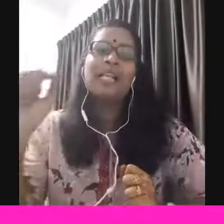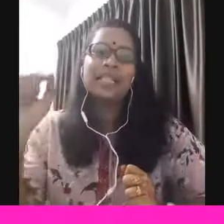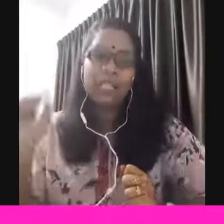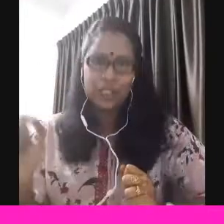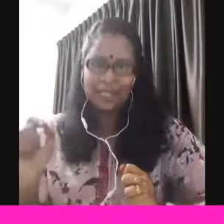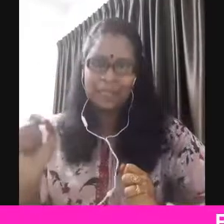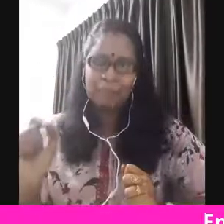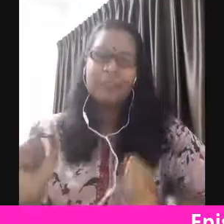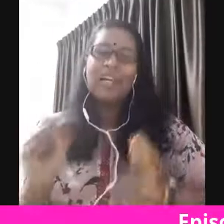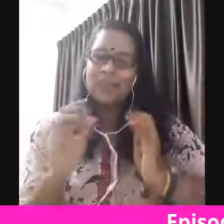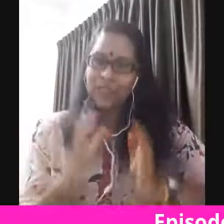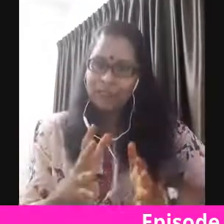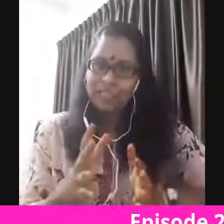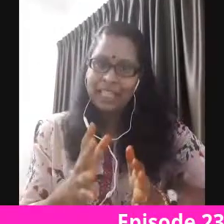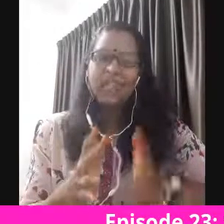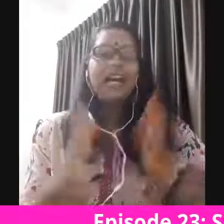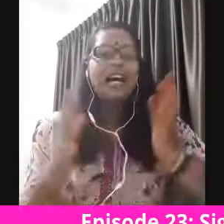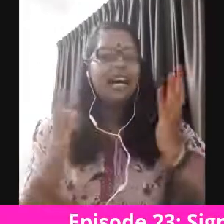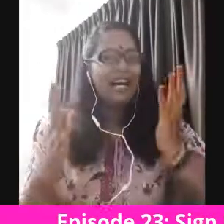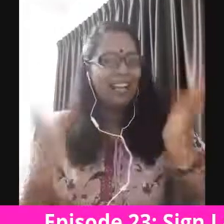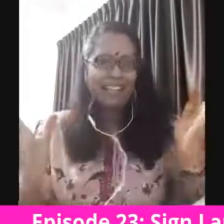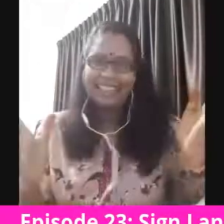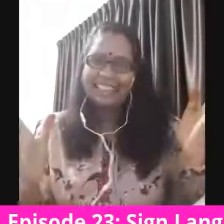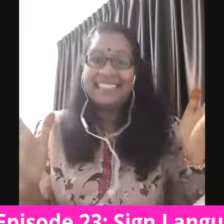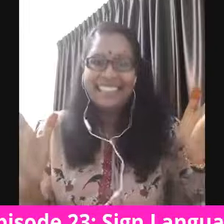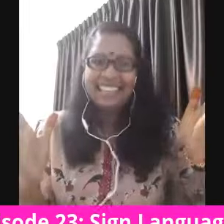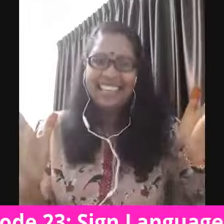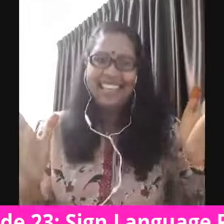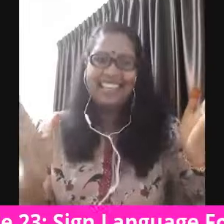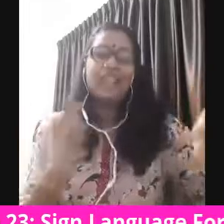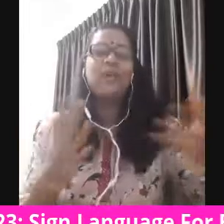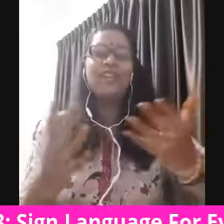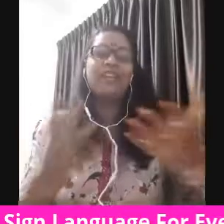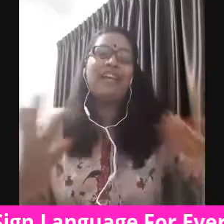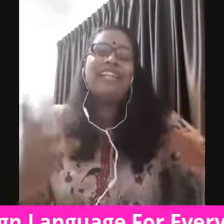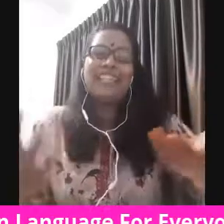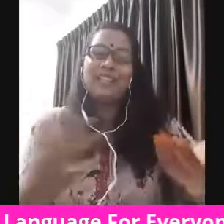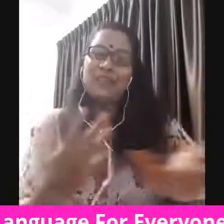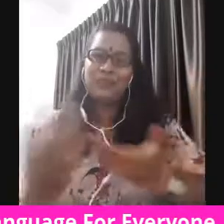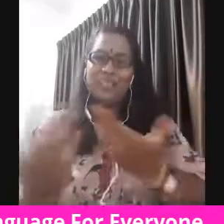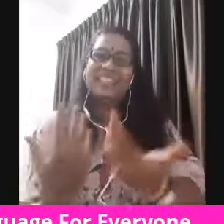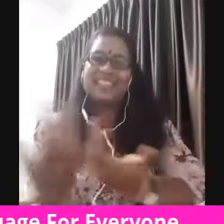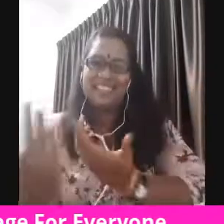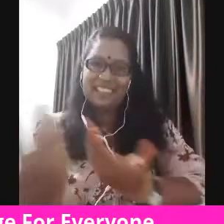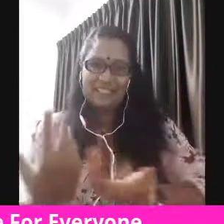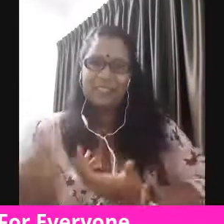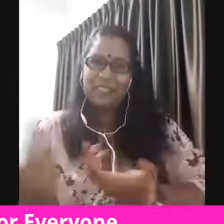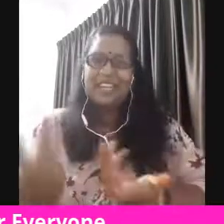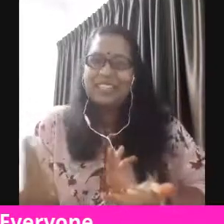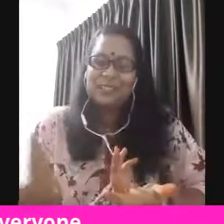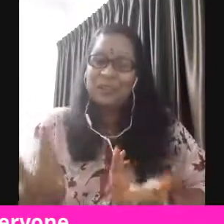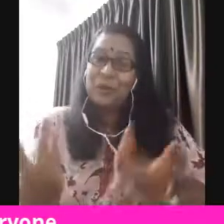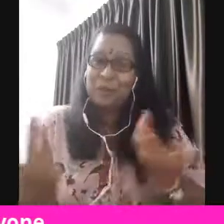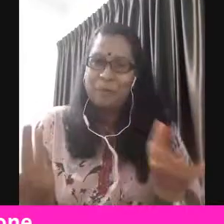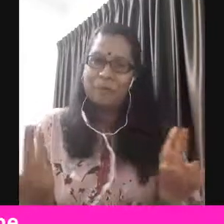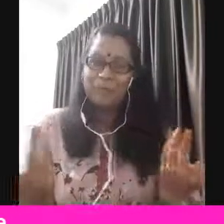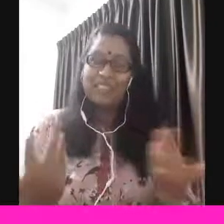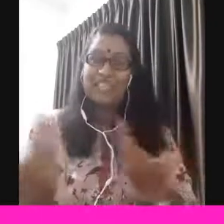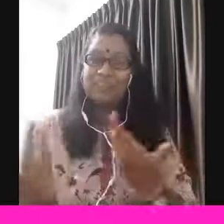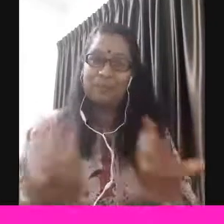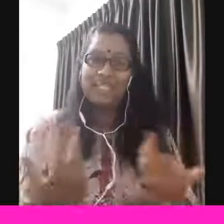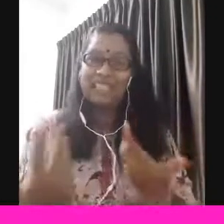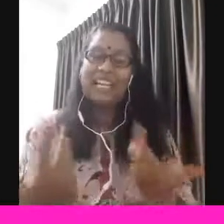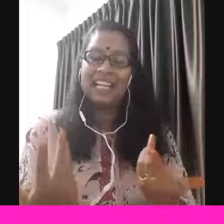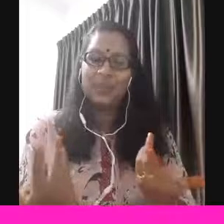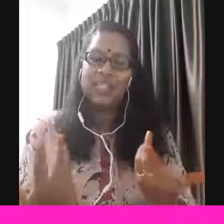kursus Bahasa Isyarat. So after Mhm. that, nothing, and I don't have anything to interact. So no Okay. people to